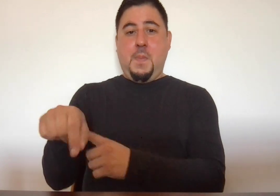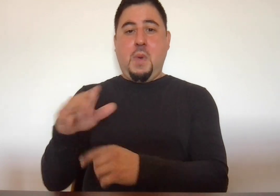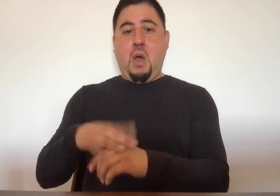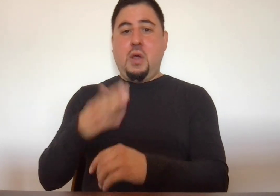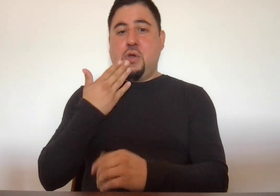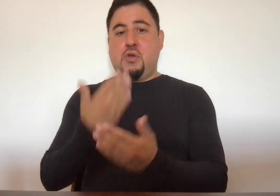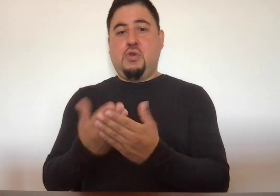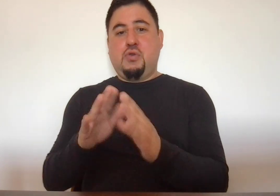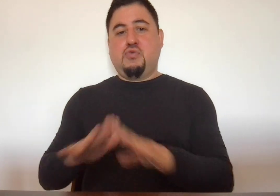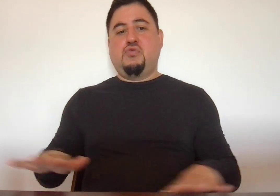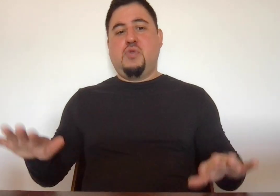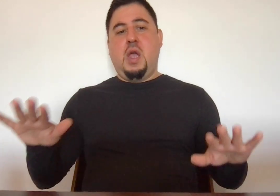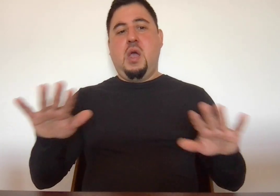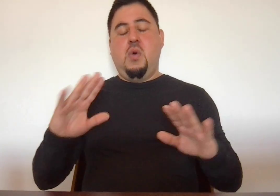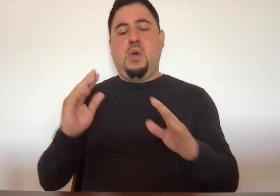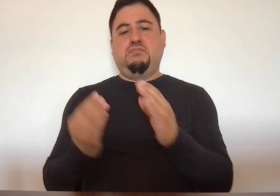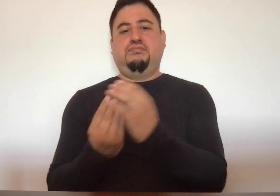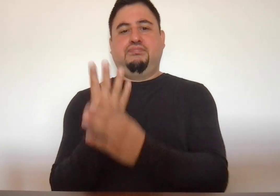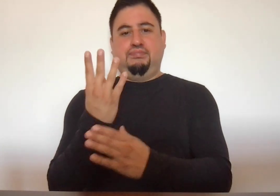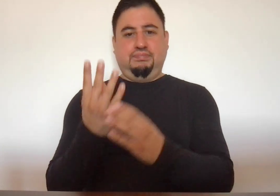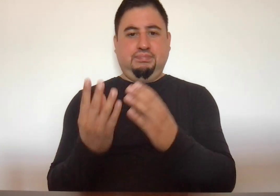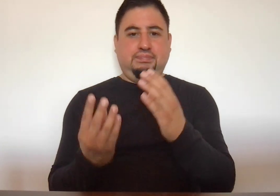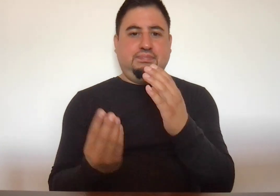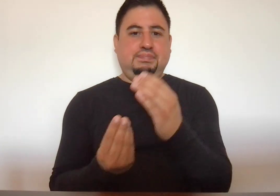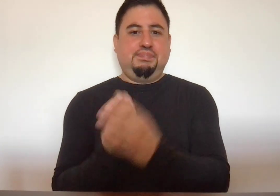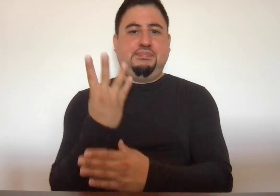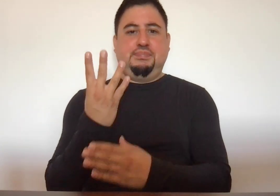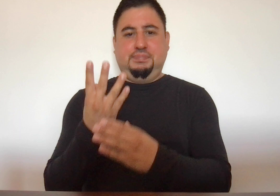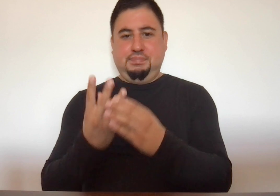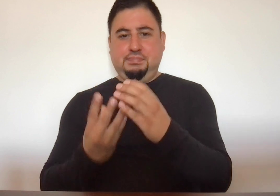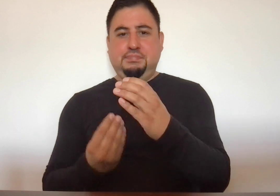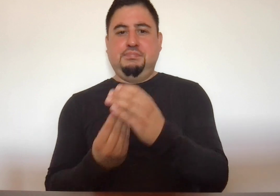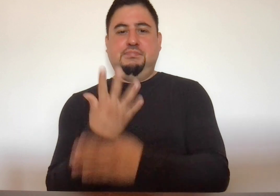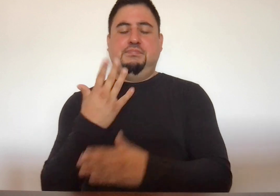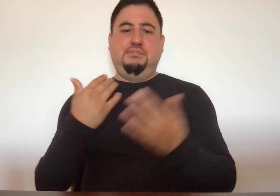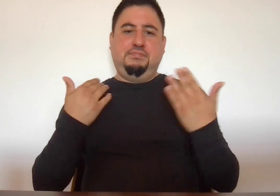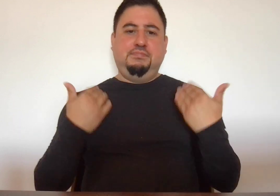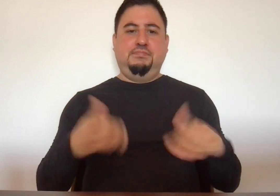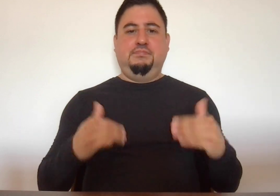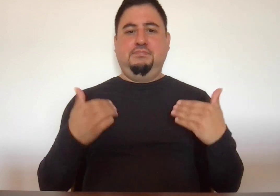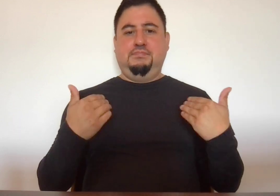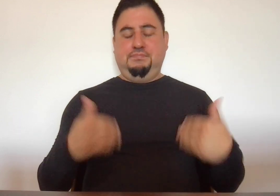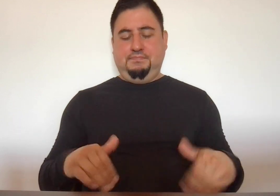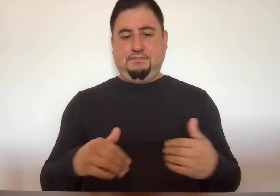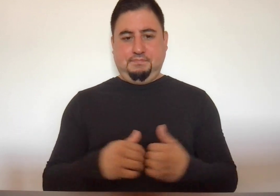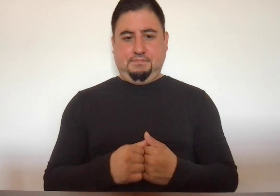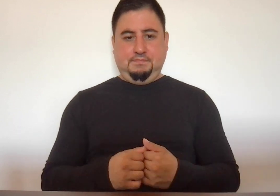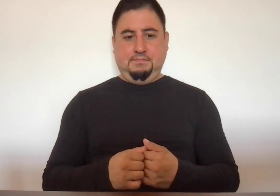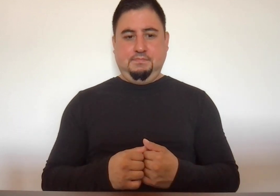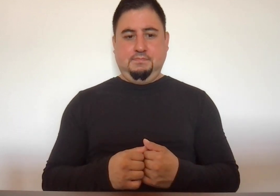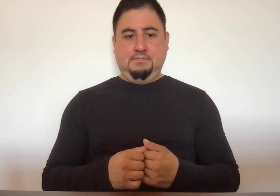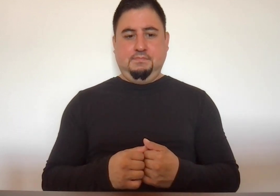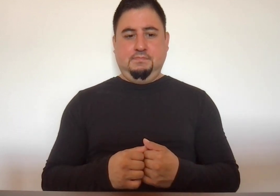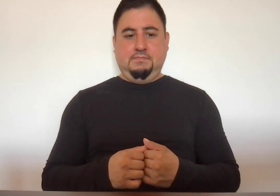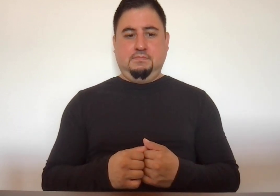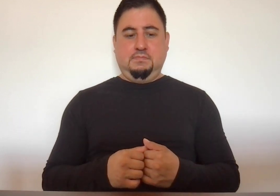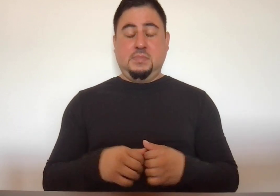ground will yield a fruitful harvest. Thus have you prepared